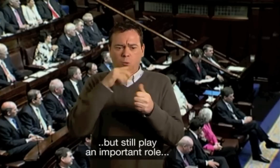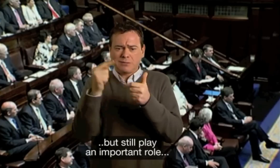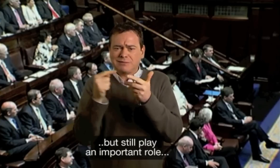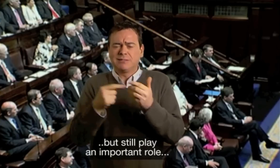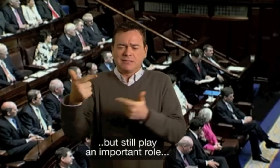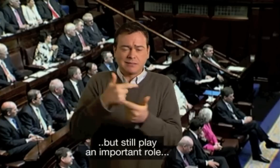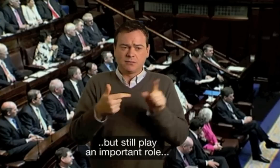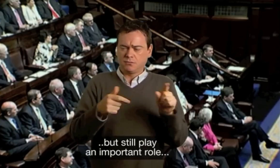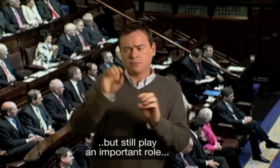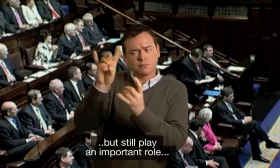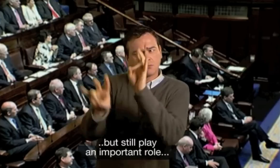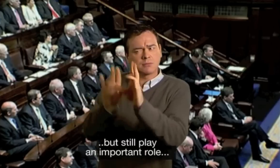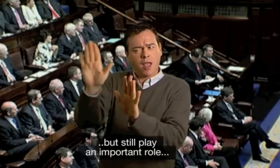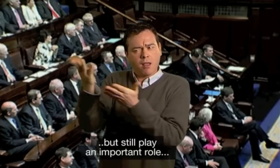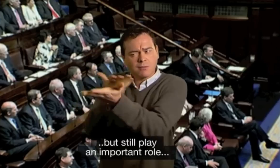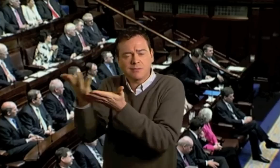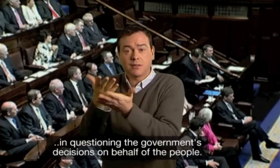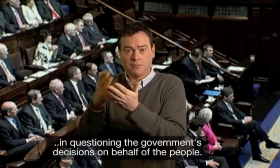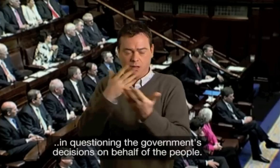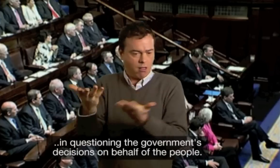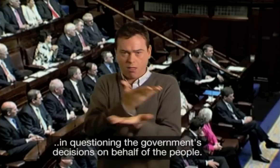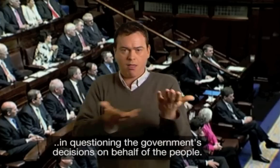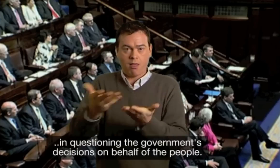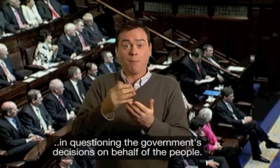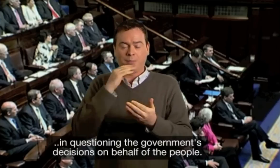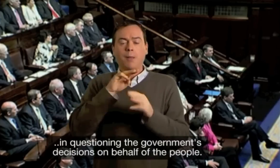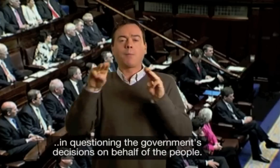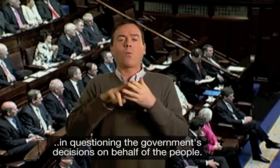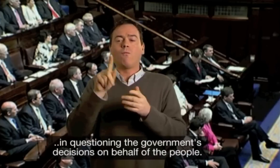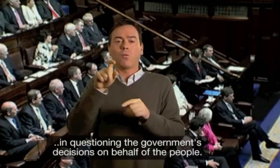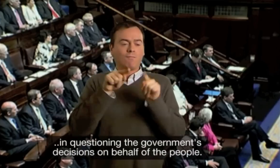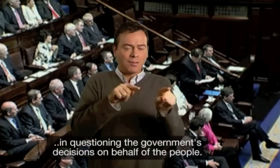but still play an important role in questioning the government's decisions on behalf of the people.